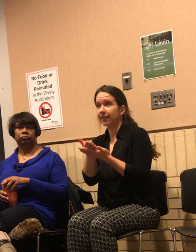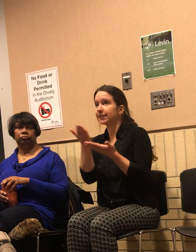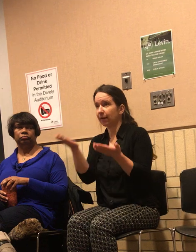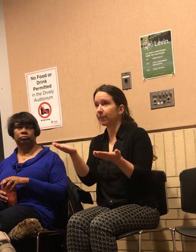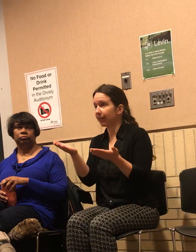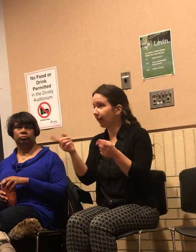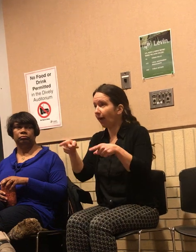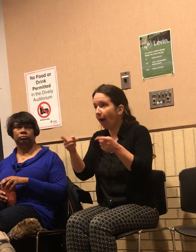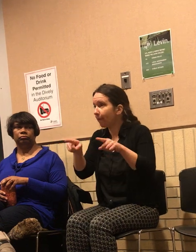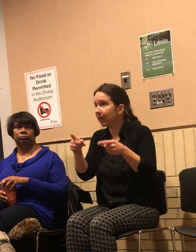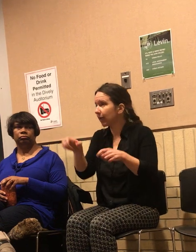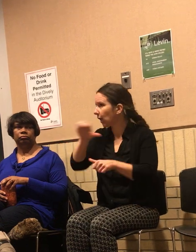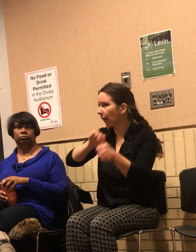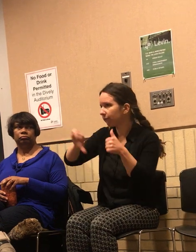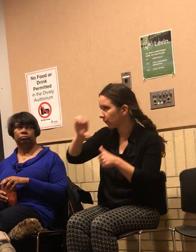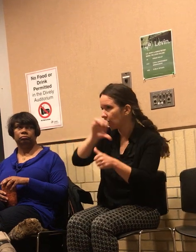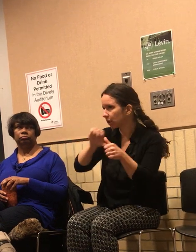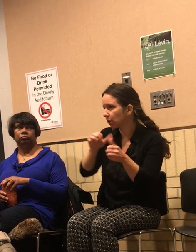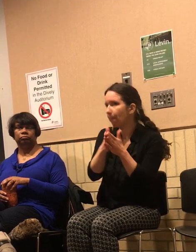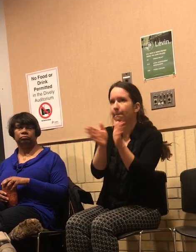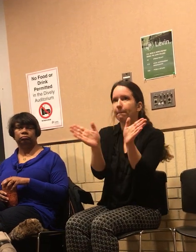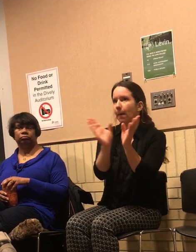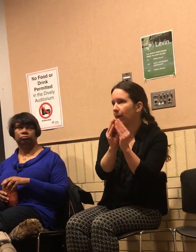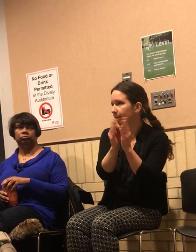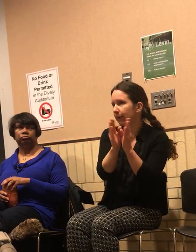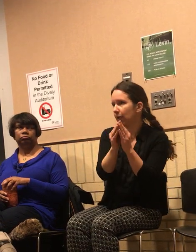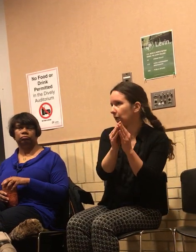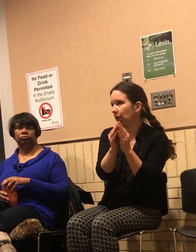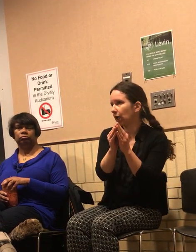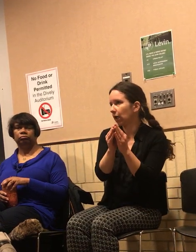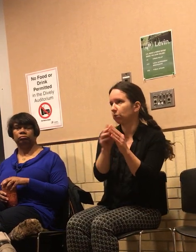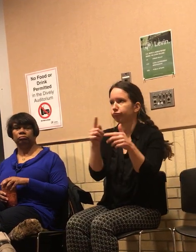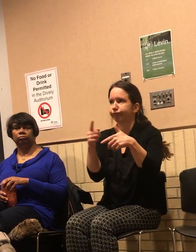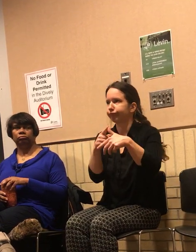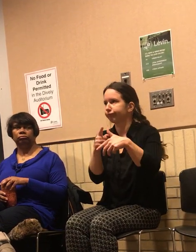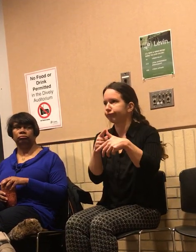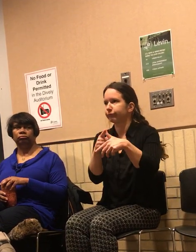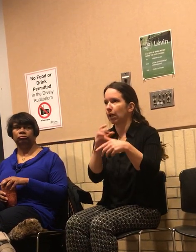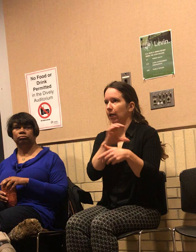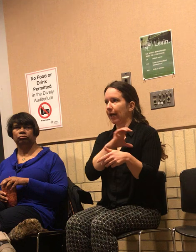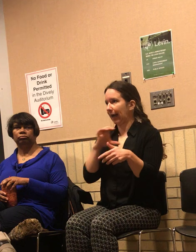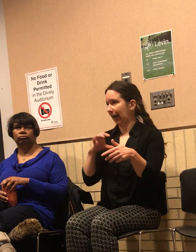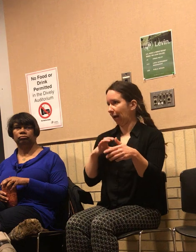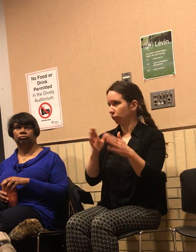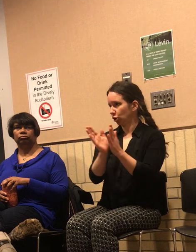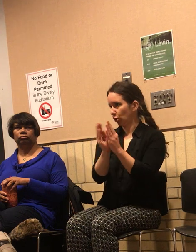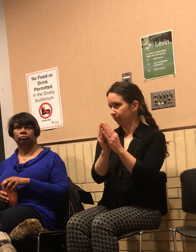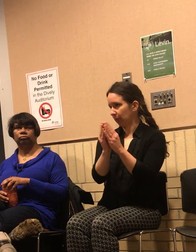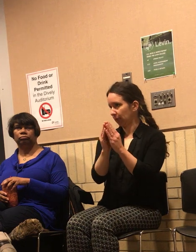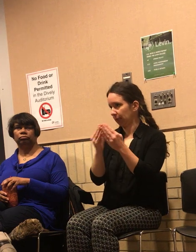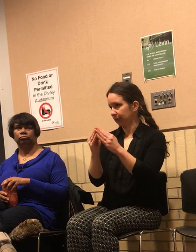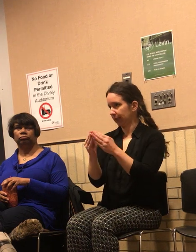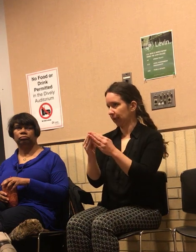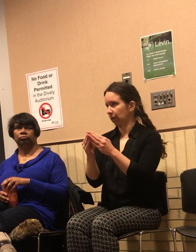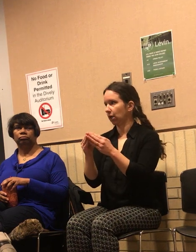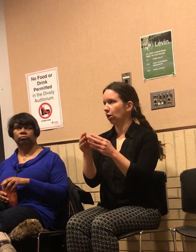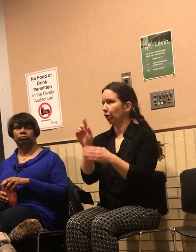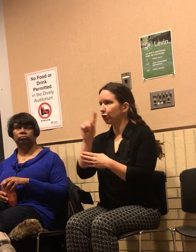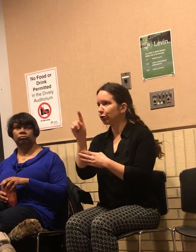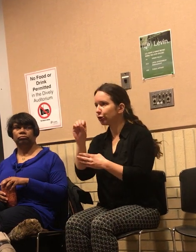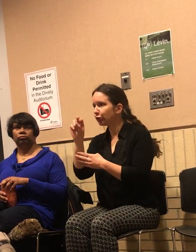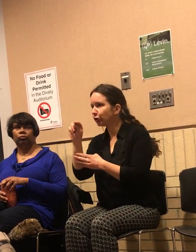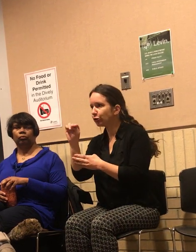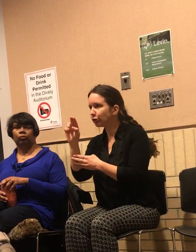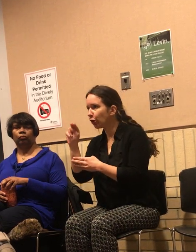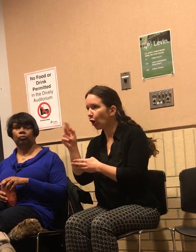that may be the most exciting public meeting, so like a city council meeting or a zoning meeting or planning hearing, something like that. And they range from